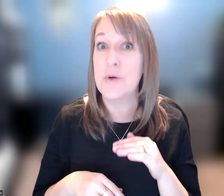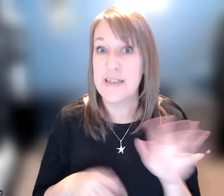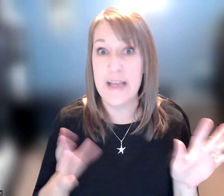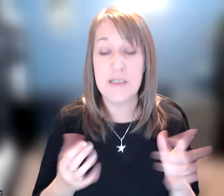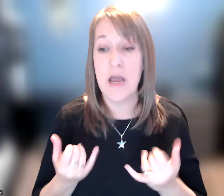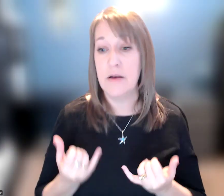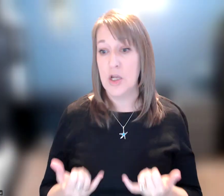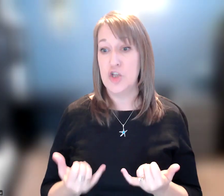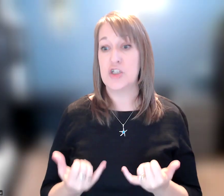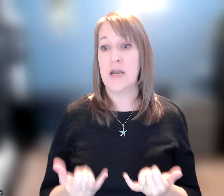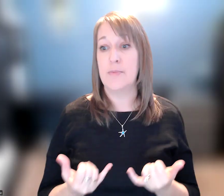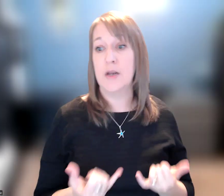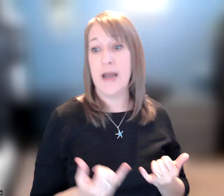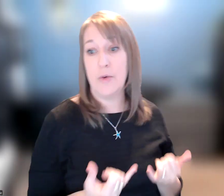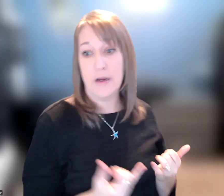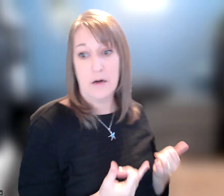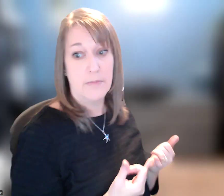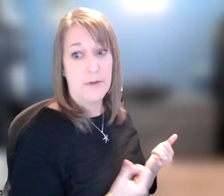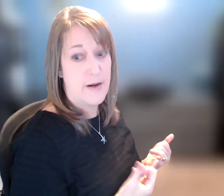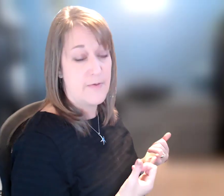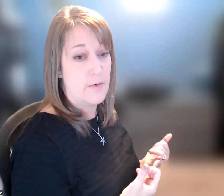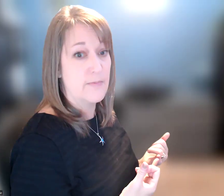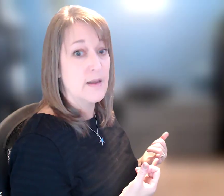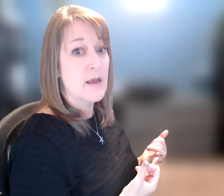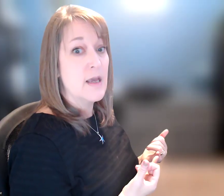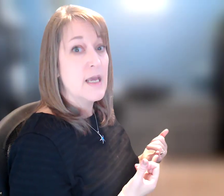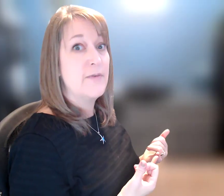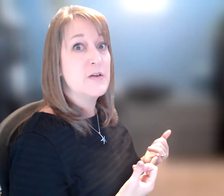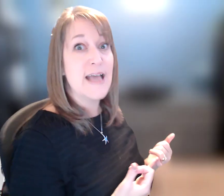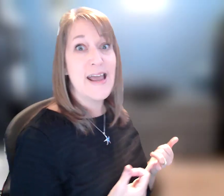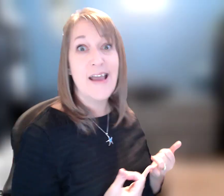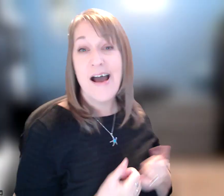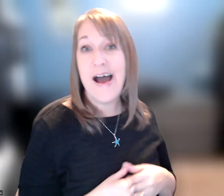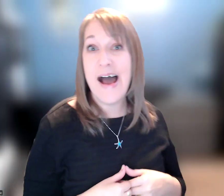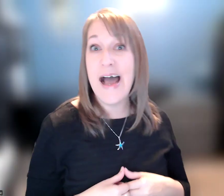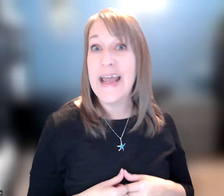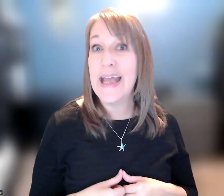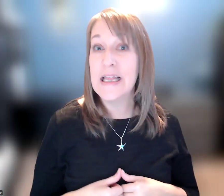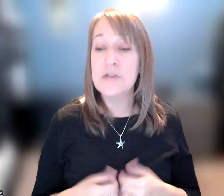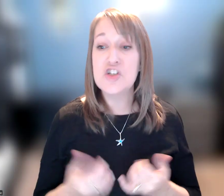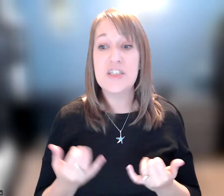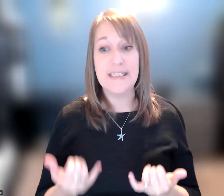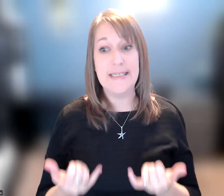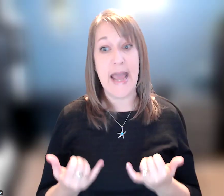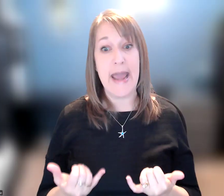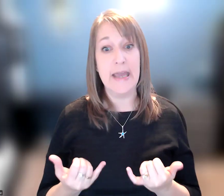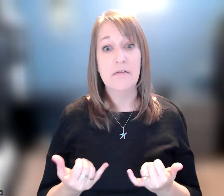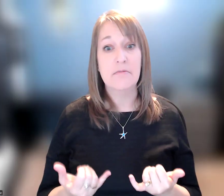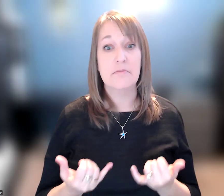the same sign, and you just kind of put it out here in front of you. If you say, I ate lunch today, you